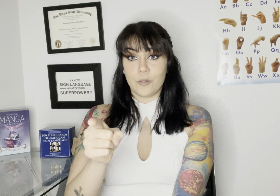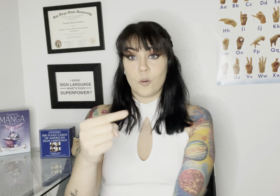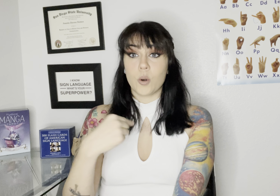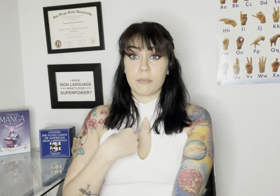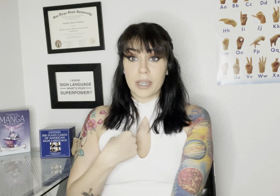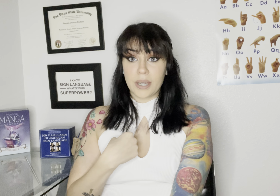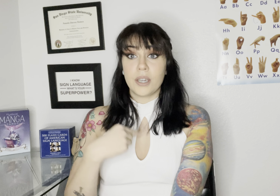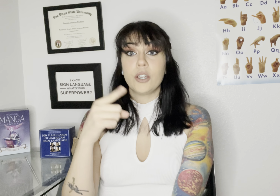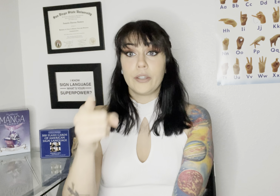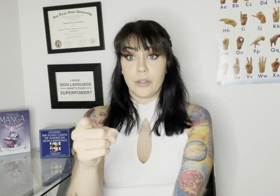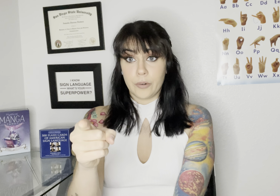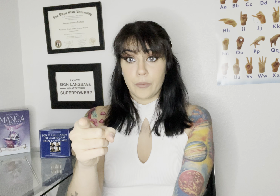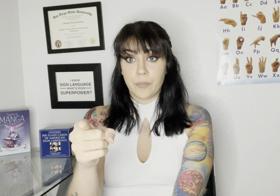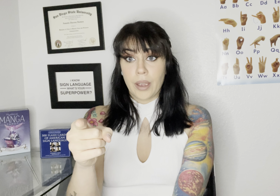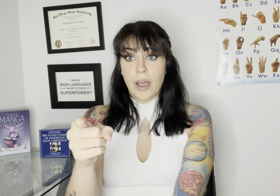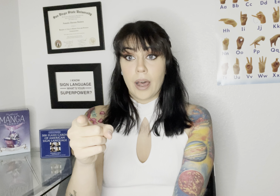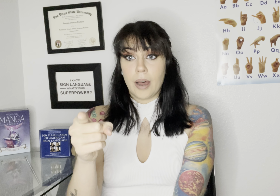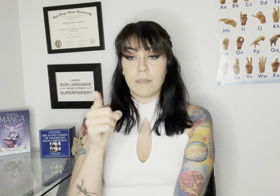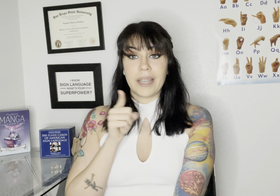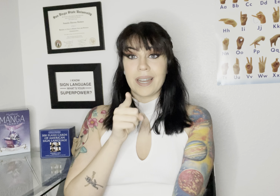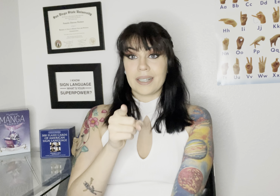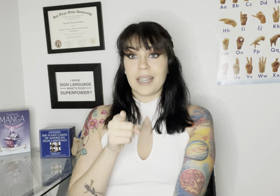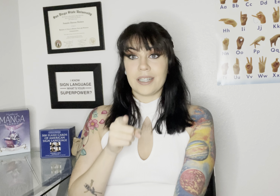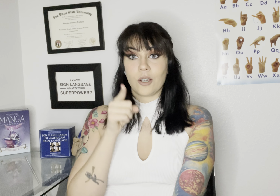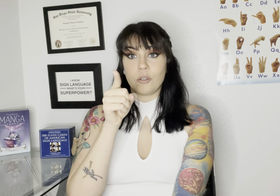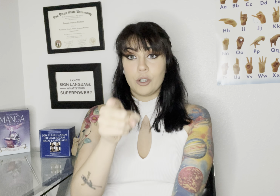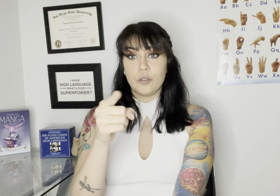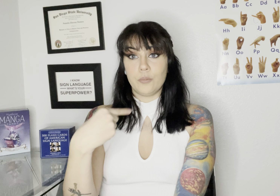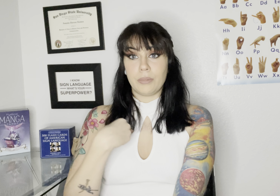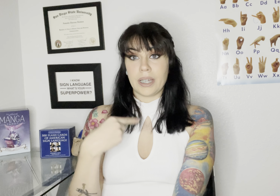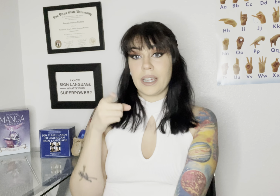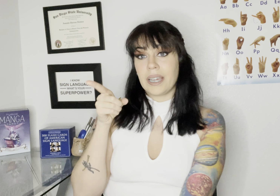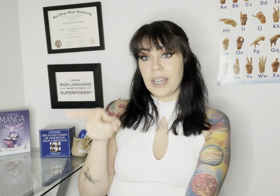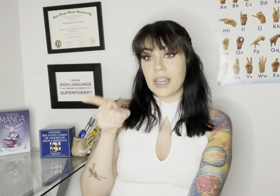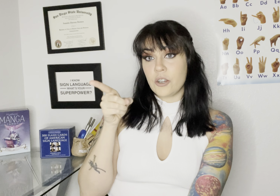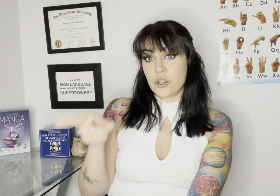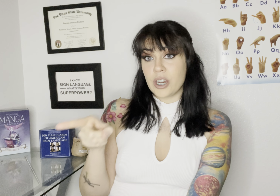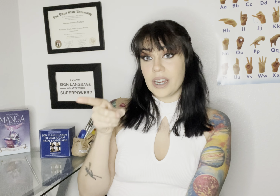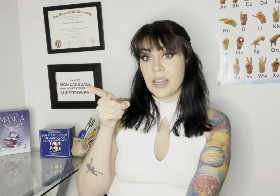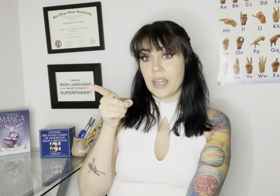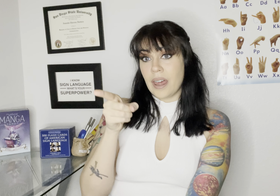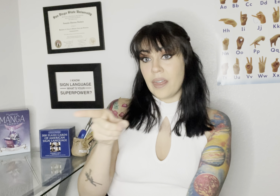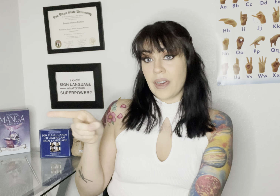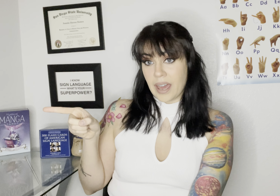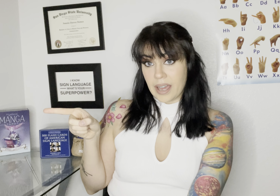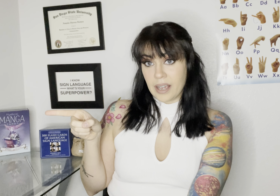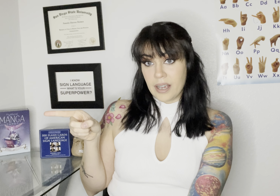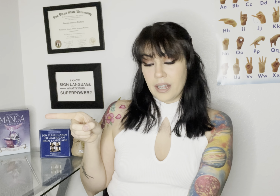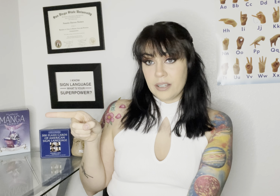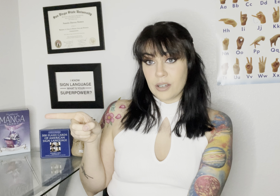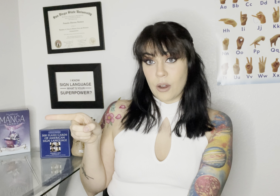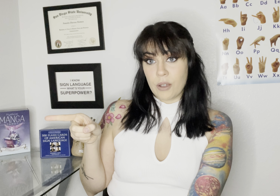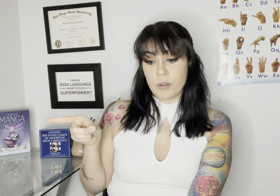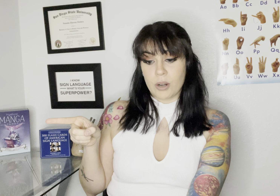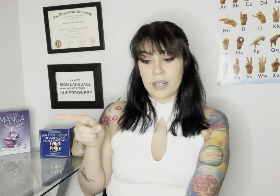or me, you. Indexing, so you, me, he, she, they. So if you wanted to